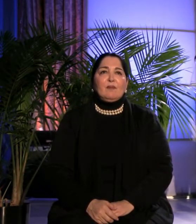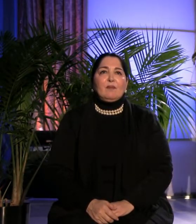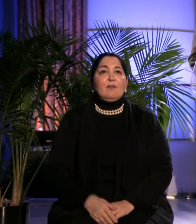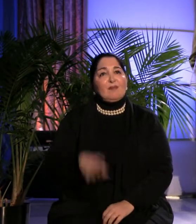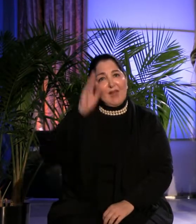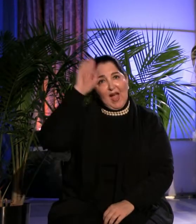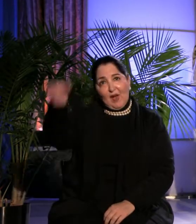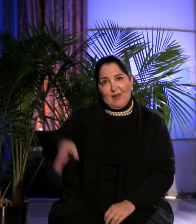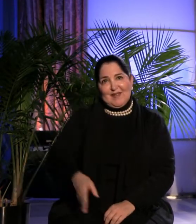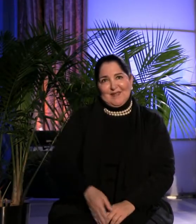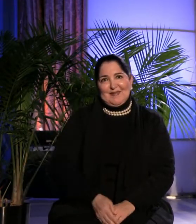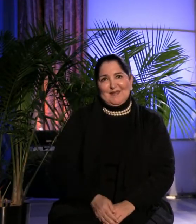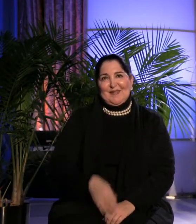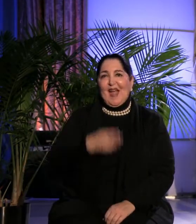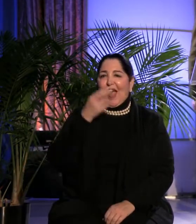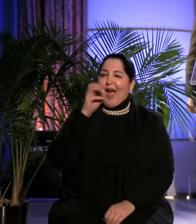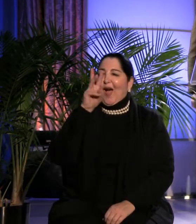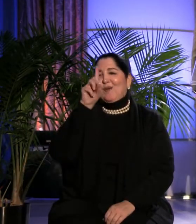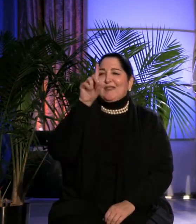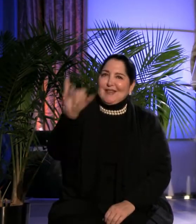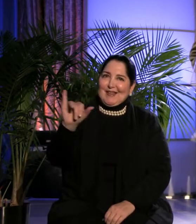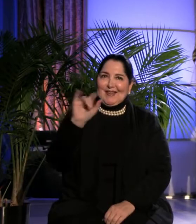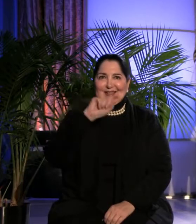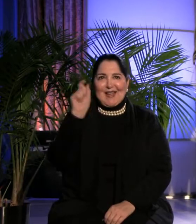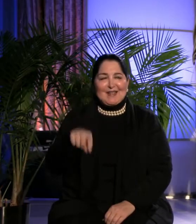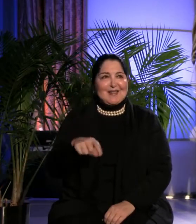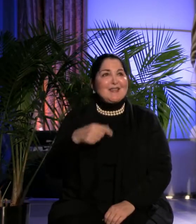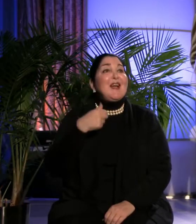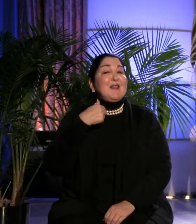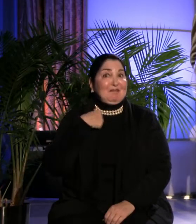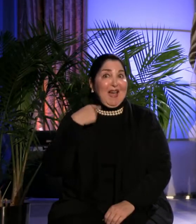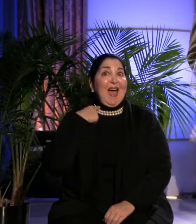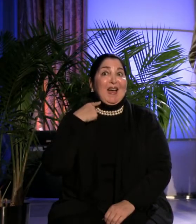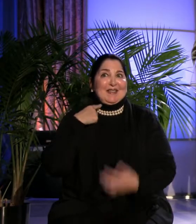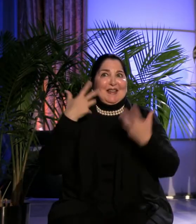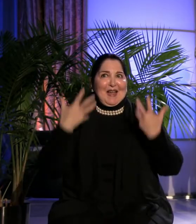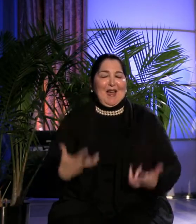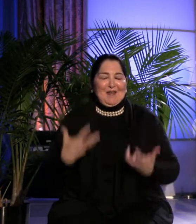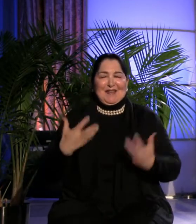Howdy. I'm David Lutkin. Thank you all for coming. Let's go.